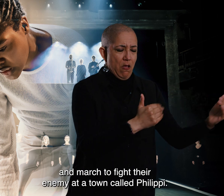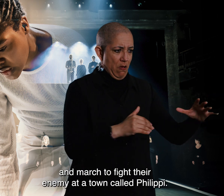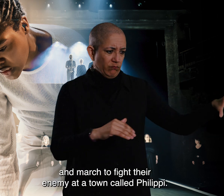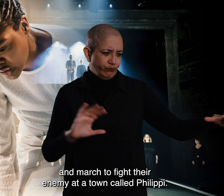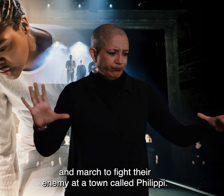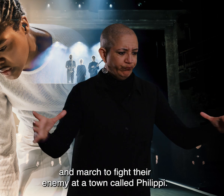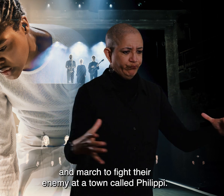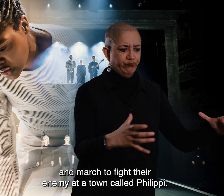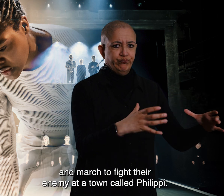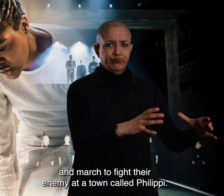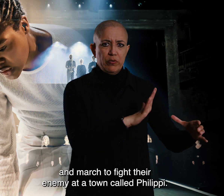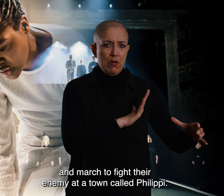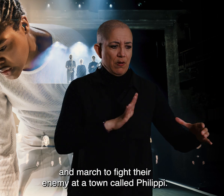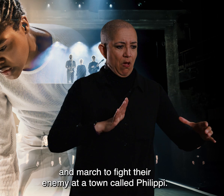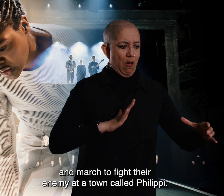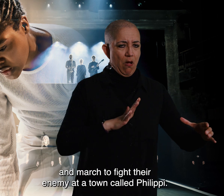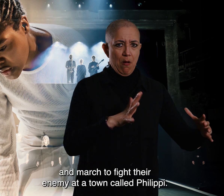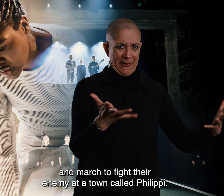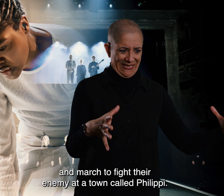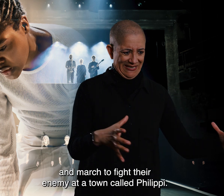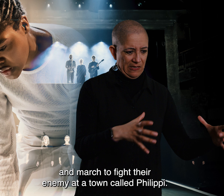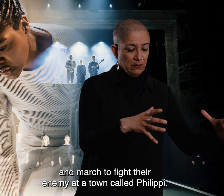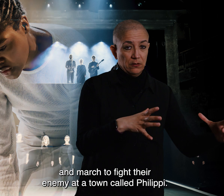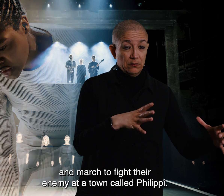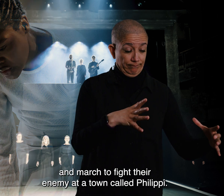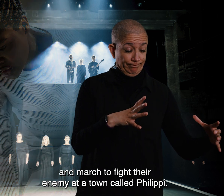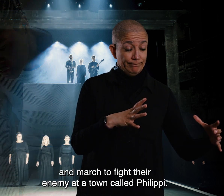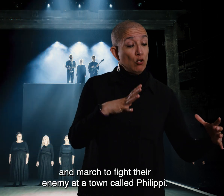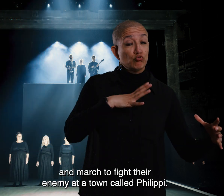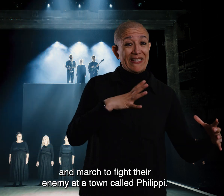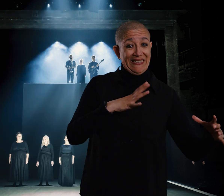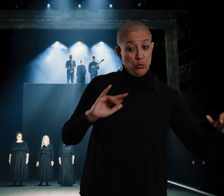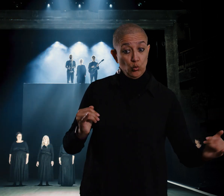at a town called Philippi.